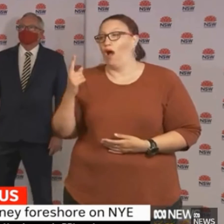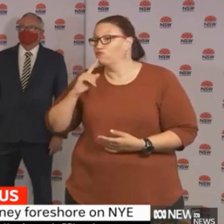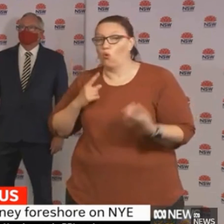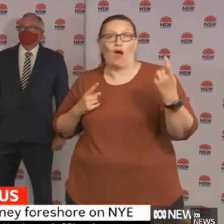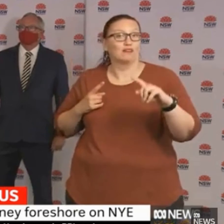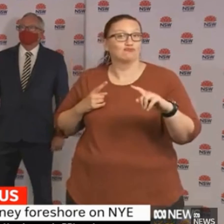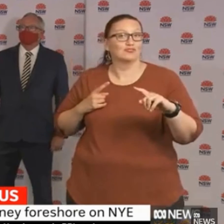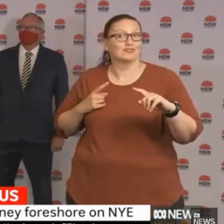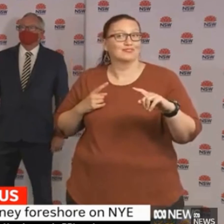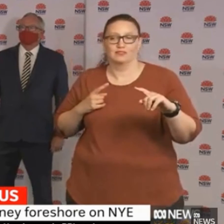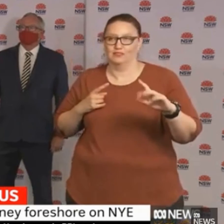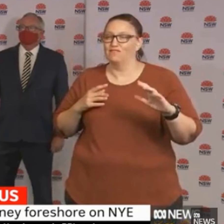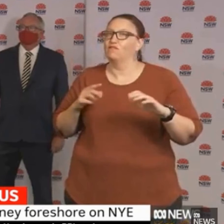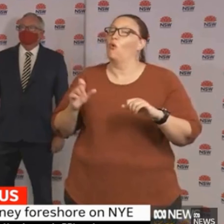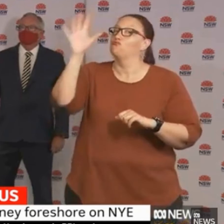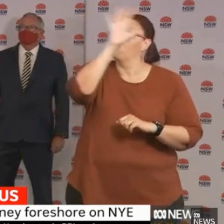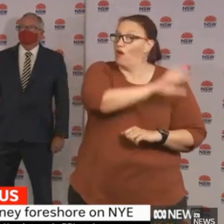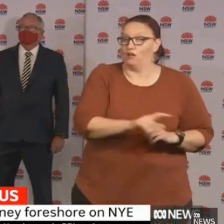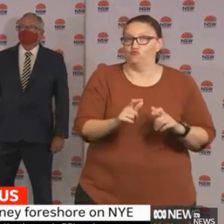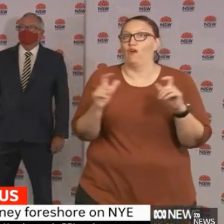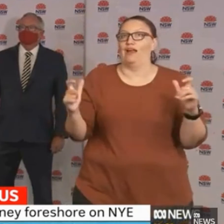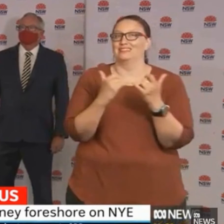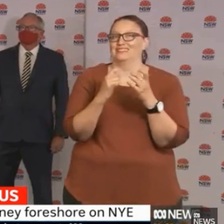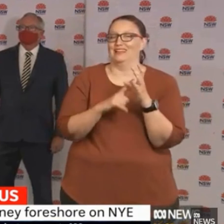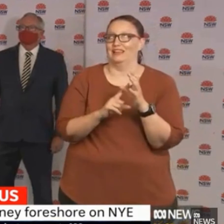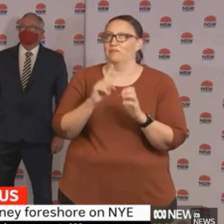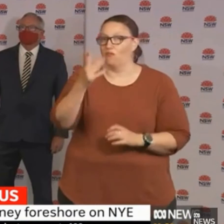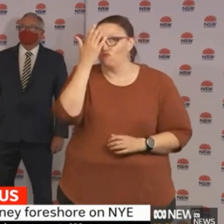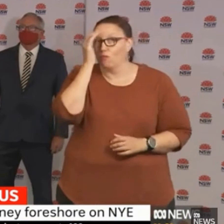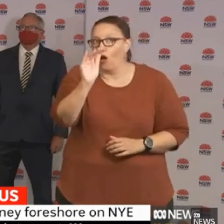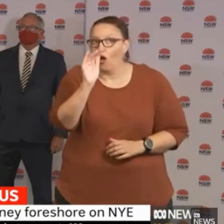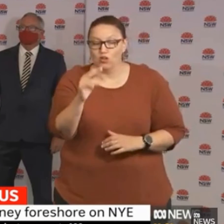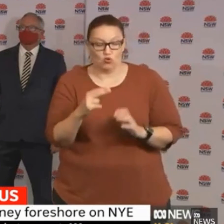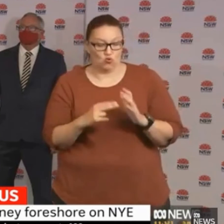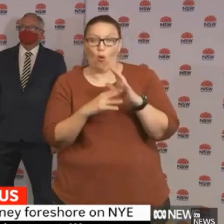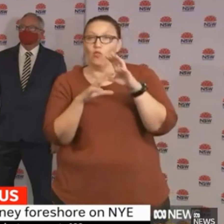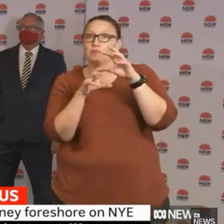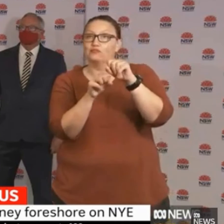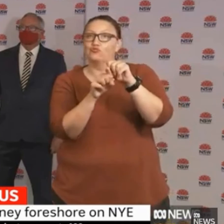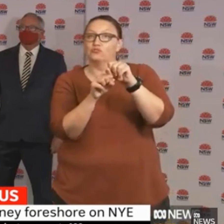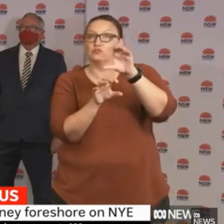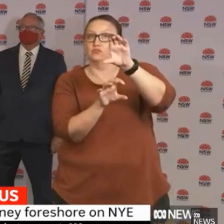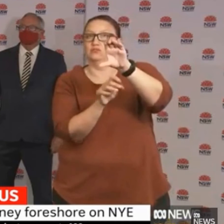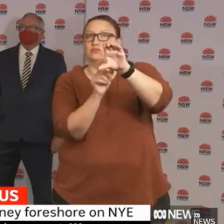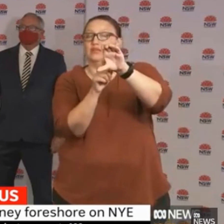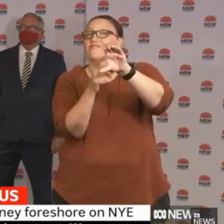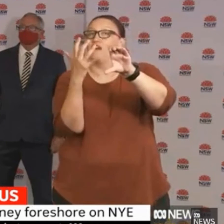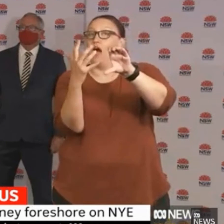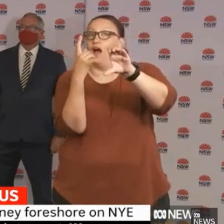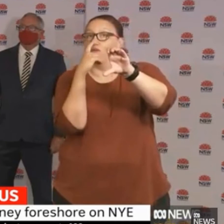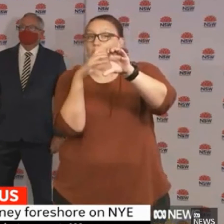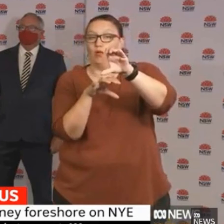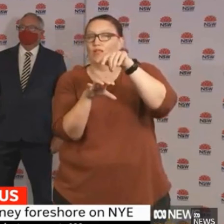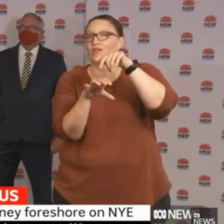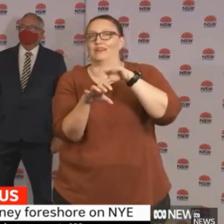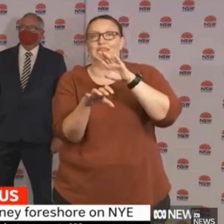on the northern beaches it's 5 or 10 depending on where you live. So can I be very clear about that? On the northern beaches you can't congregate outdoors in